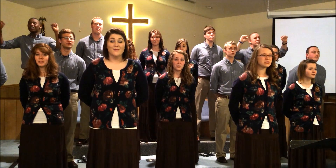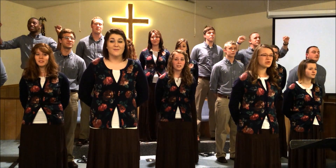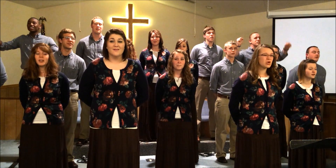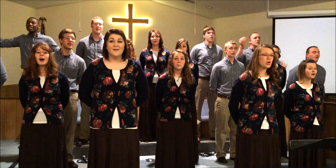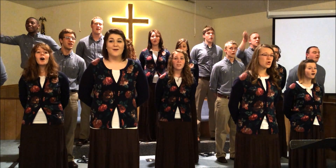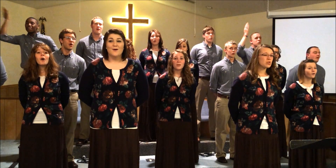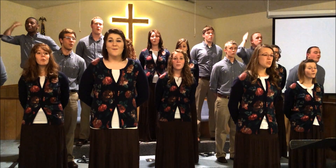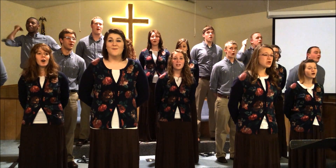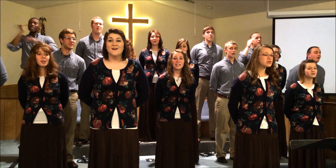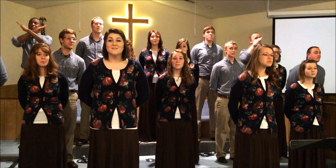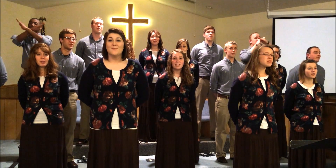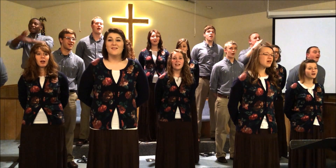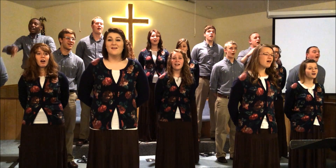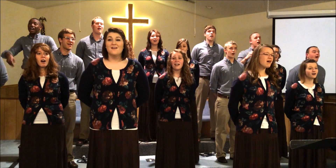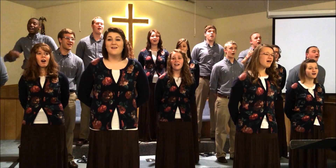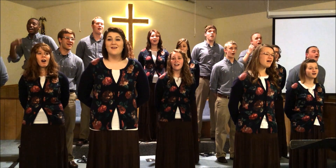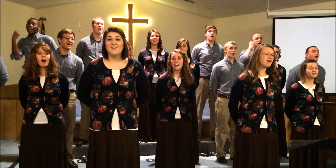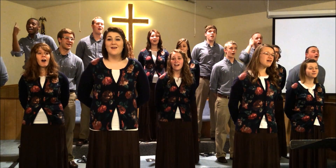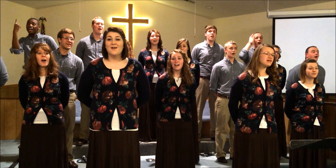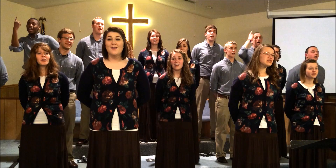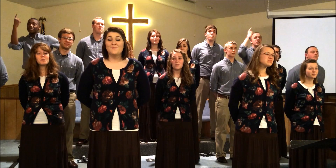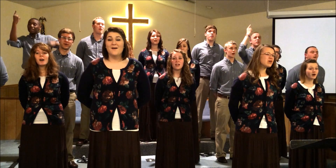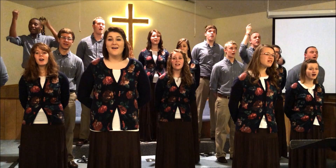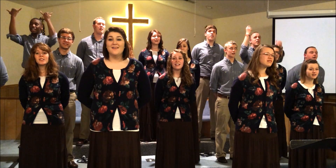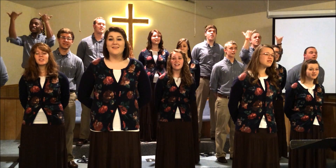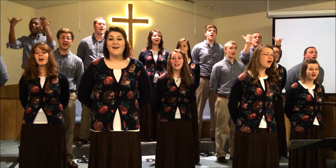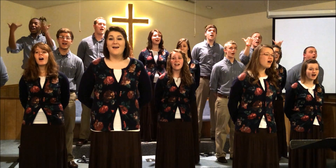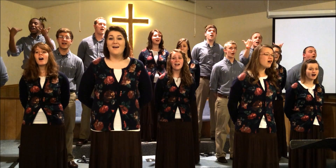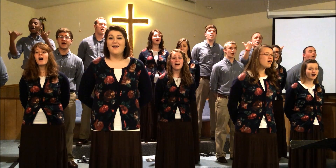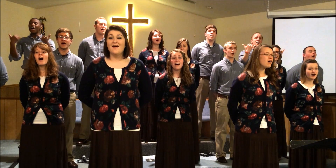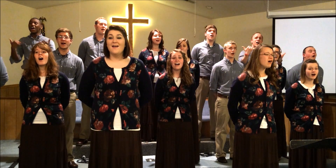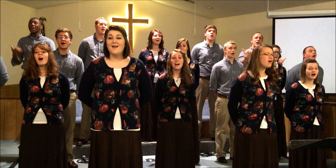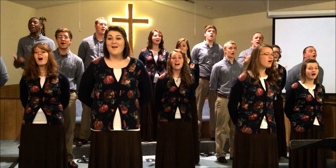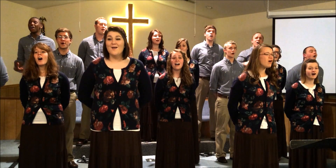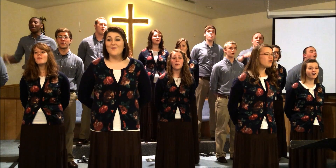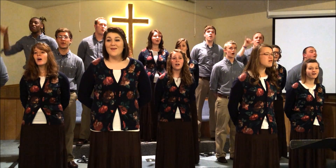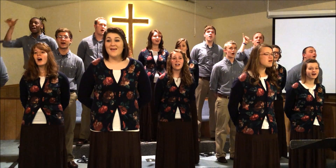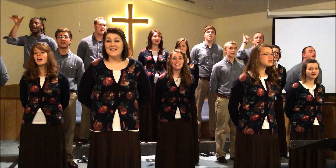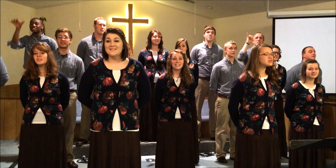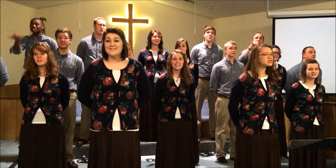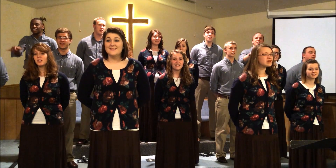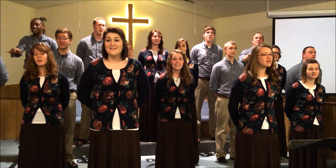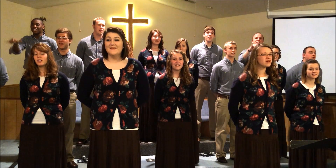Was blind, but now I see